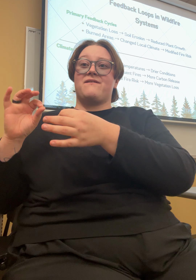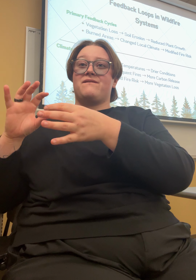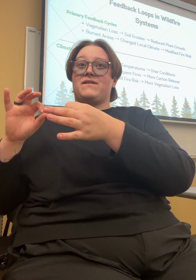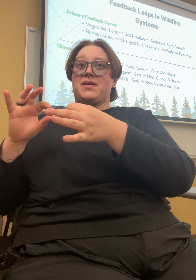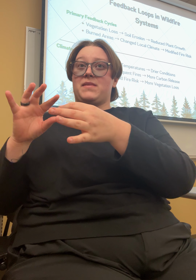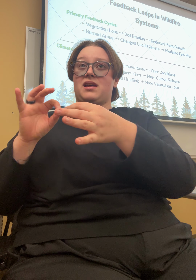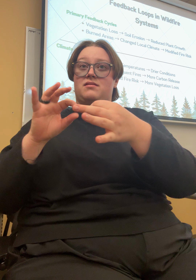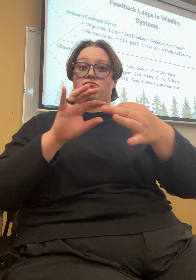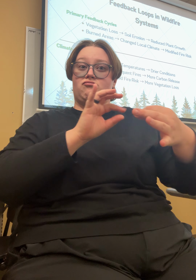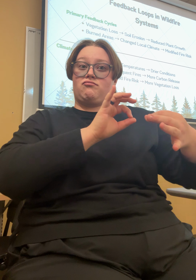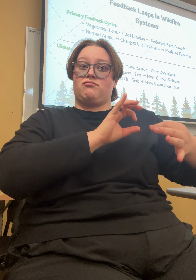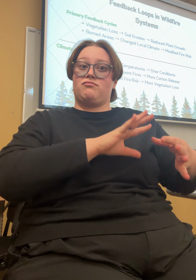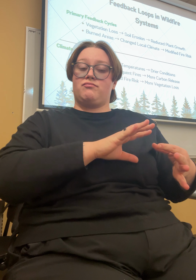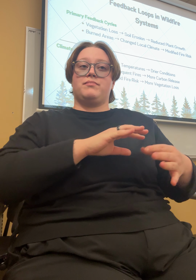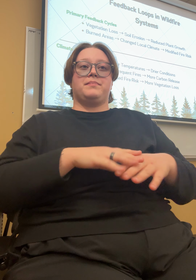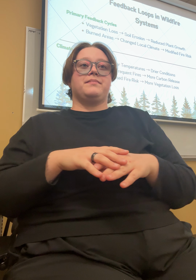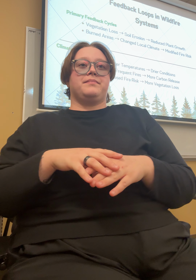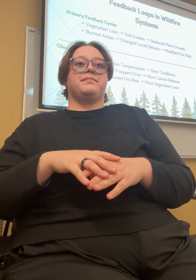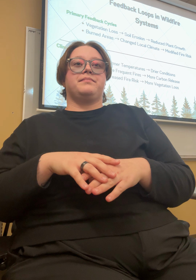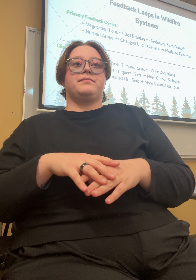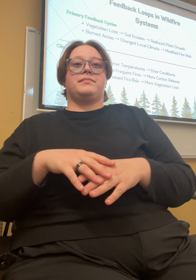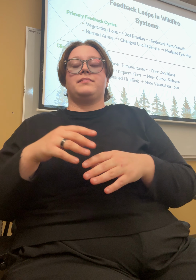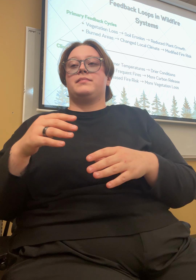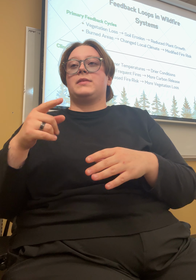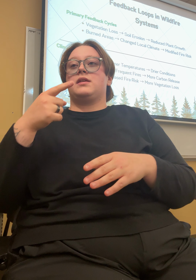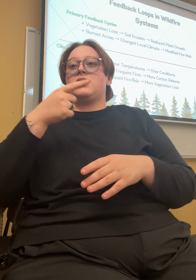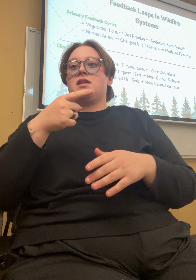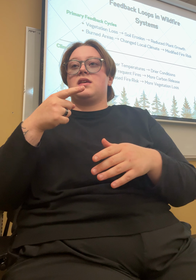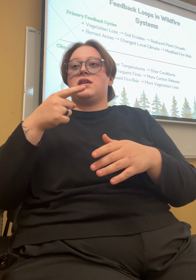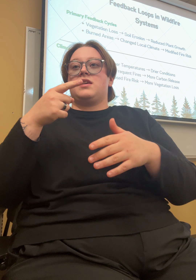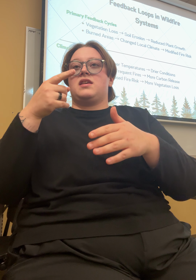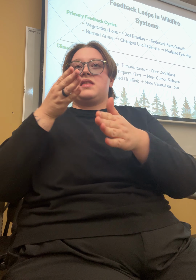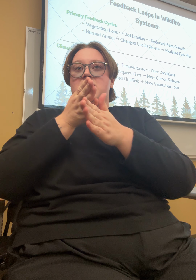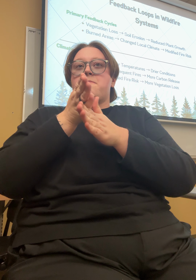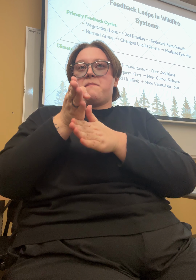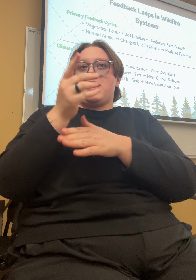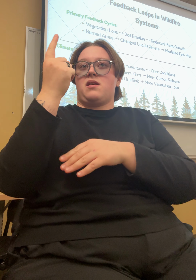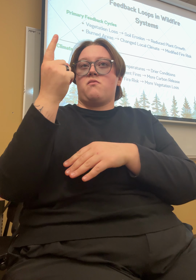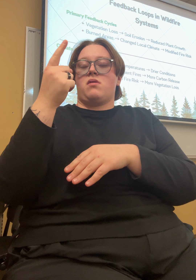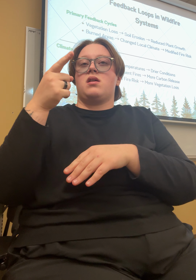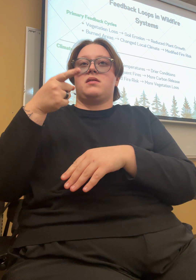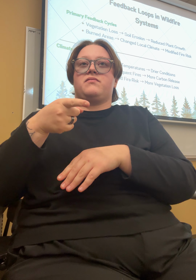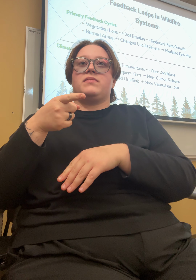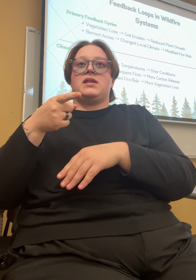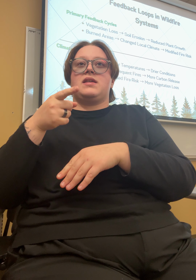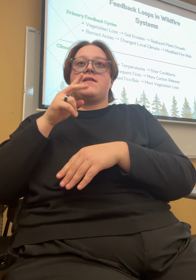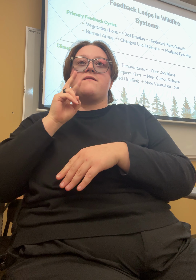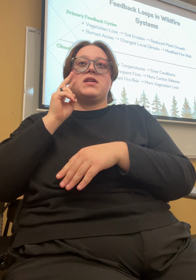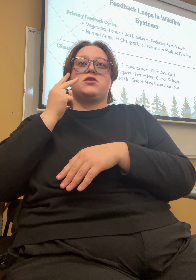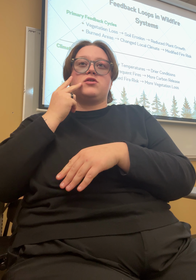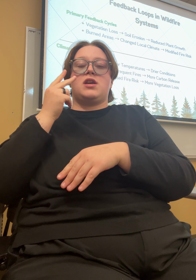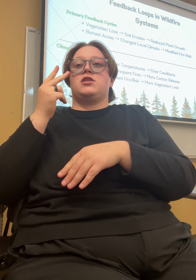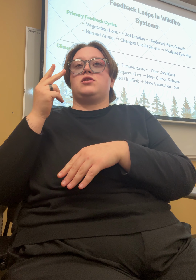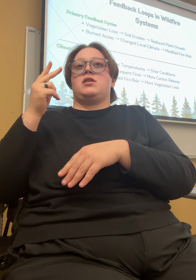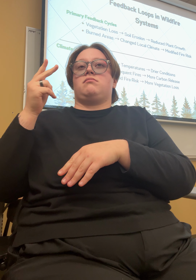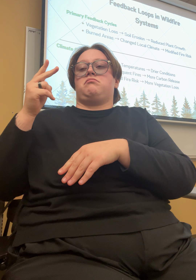systems. So with the primary feedback cycles, we have vegetation loss leads into soil erosion,